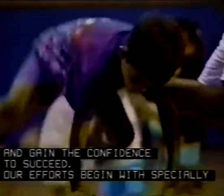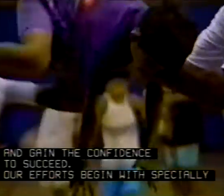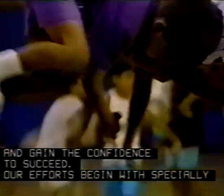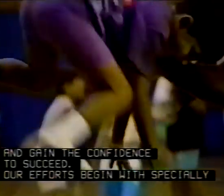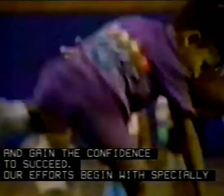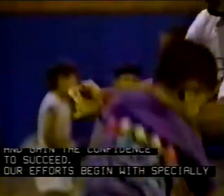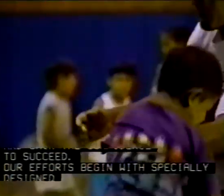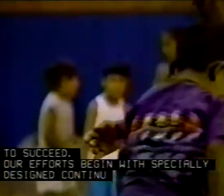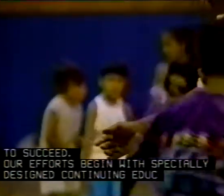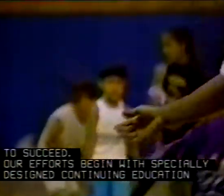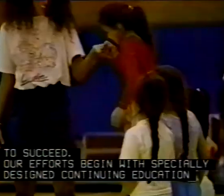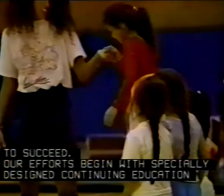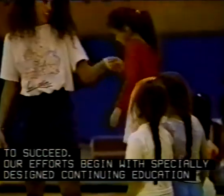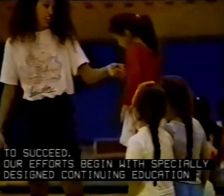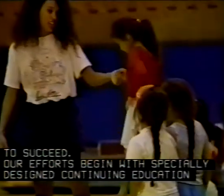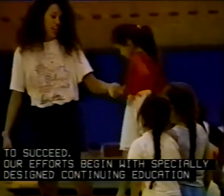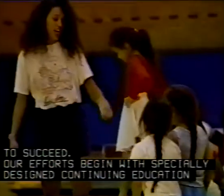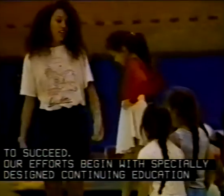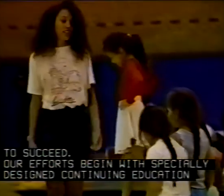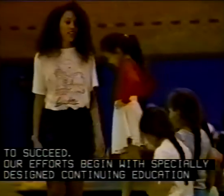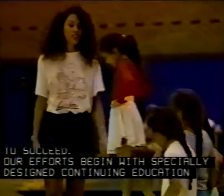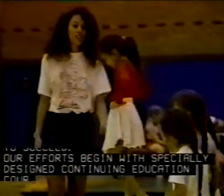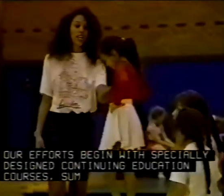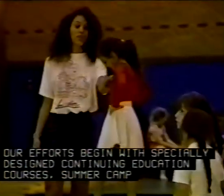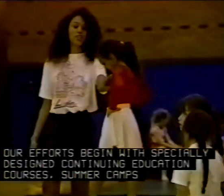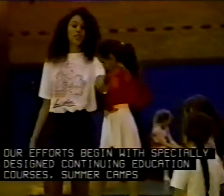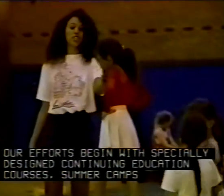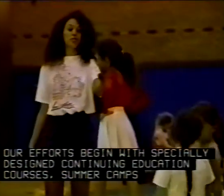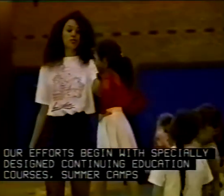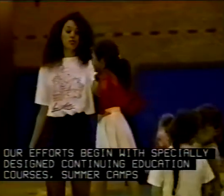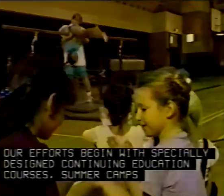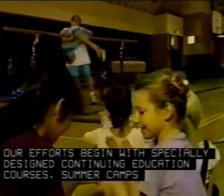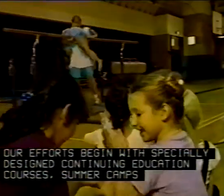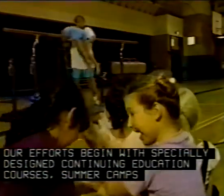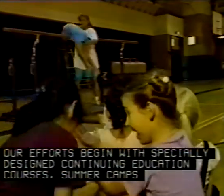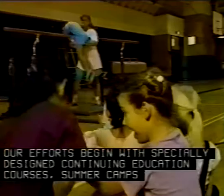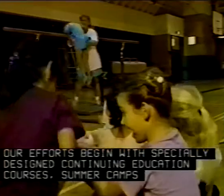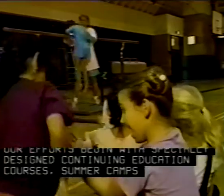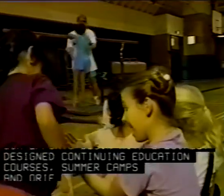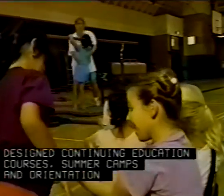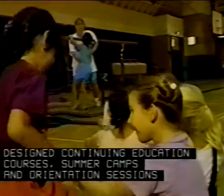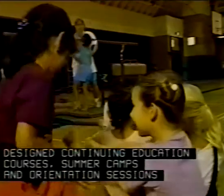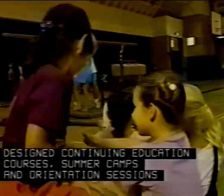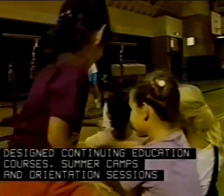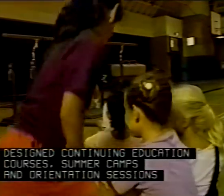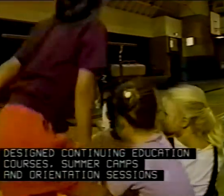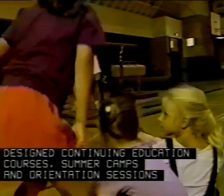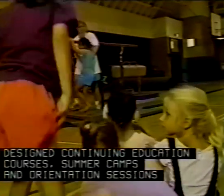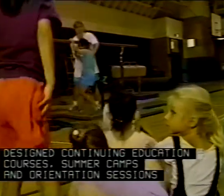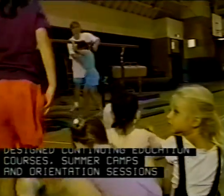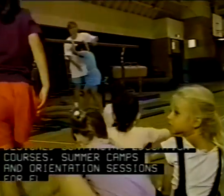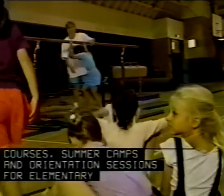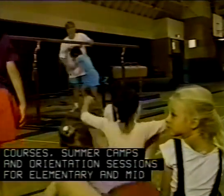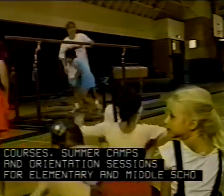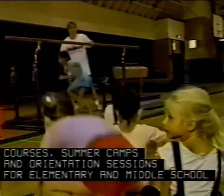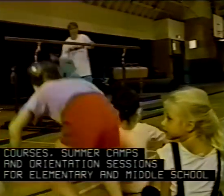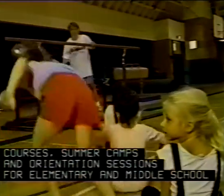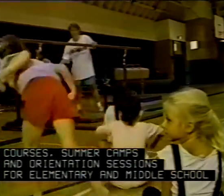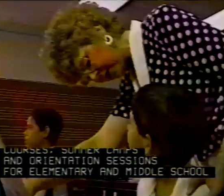continuing education courses, summer camps, and orientation sessions for elementary and middle school age children.